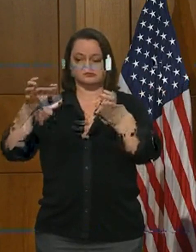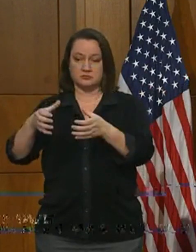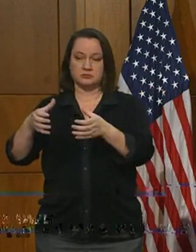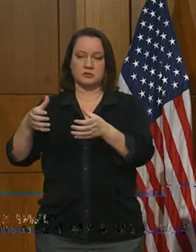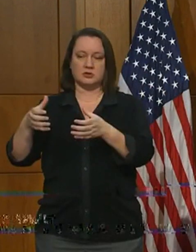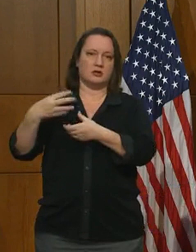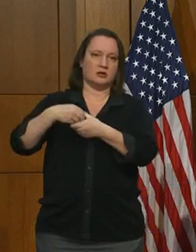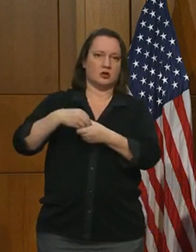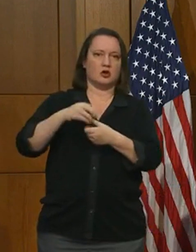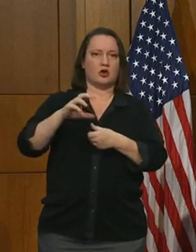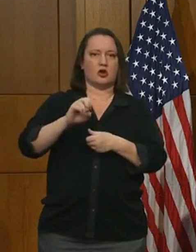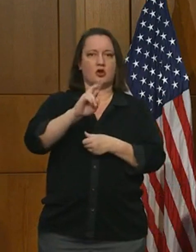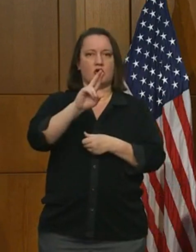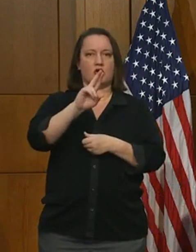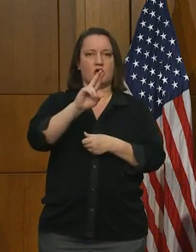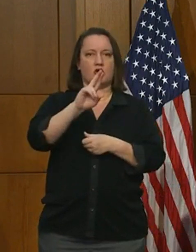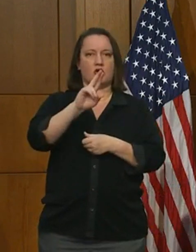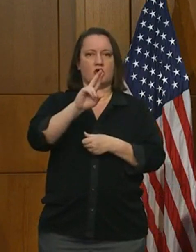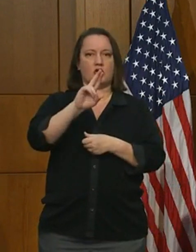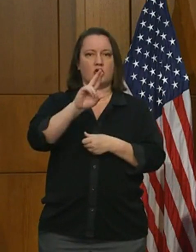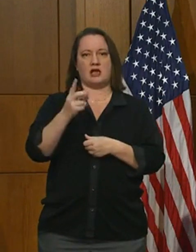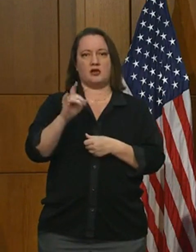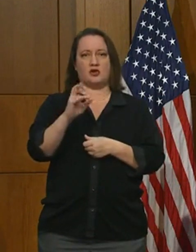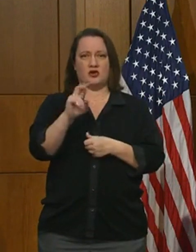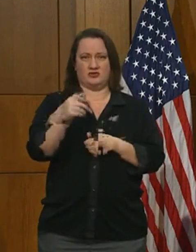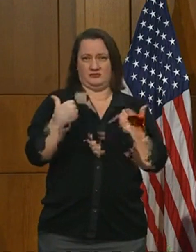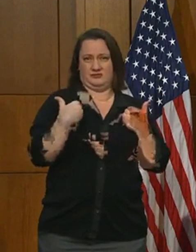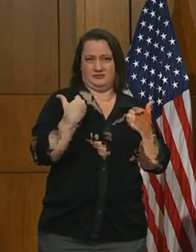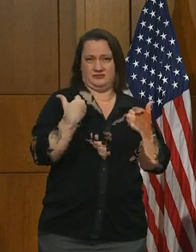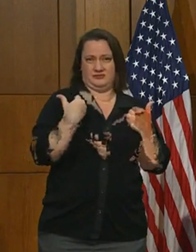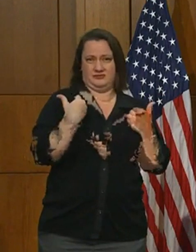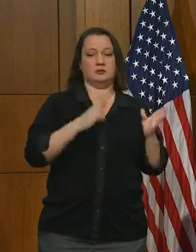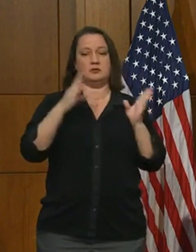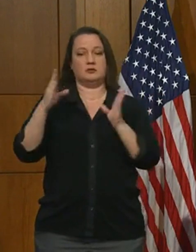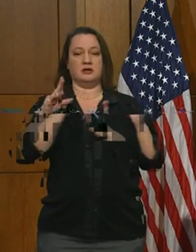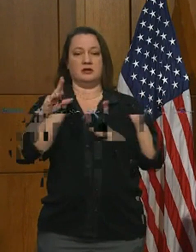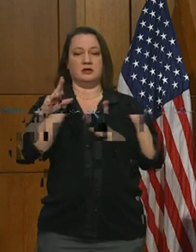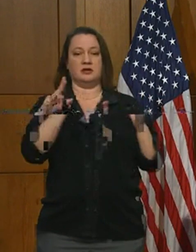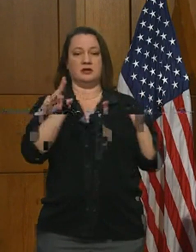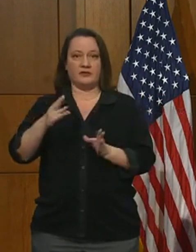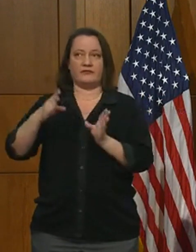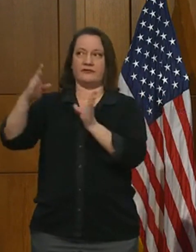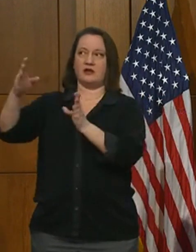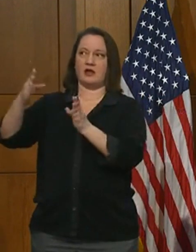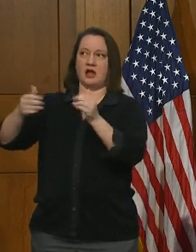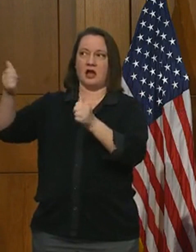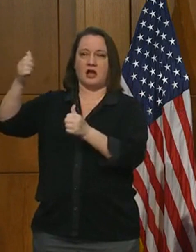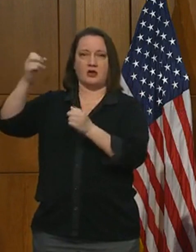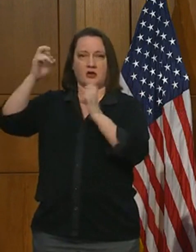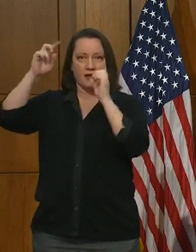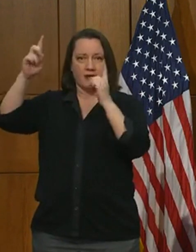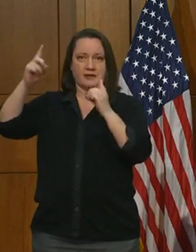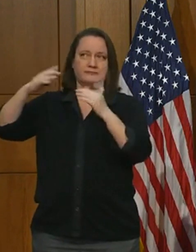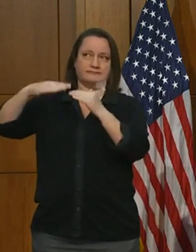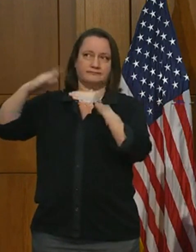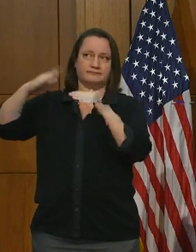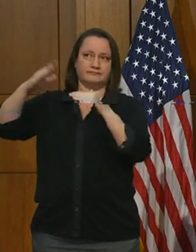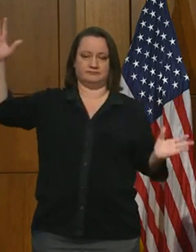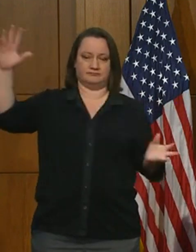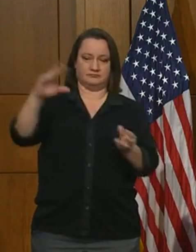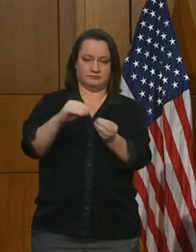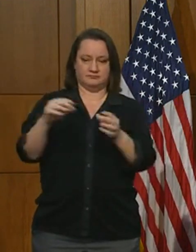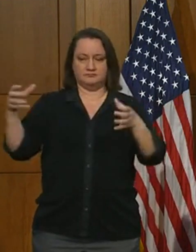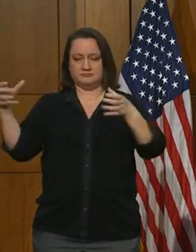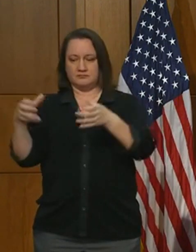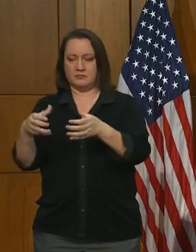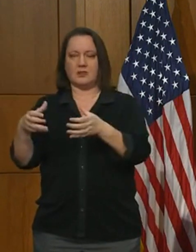stakeholders, K-12 and higher ed all together to communicate across what they're working on. And there's a lot of subgroups that are focusing on a variety of